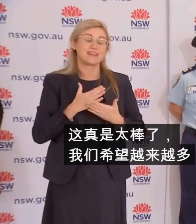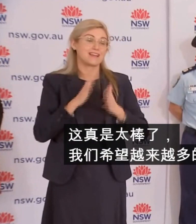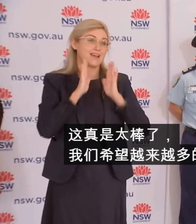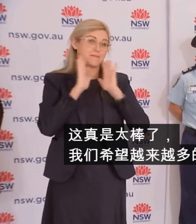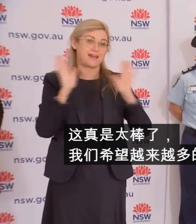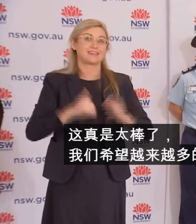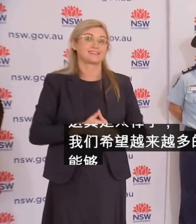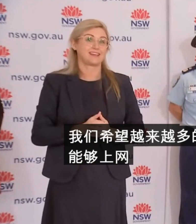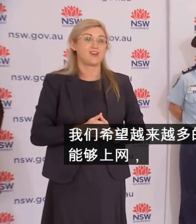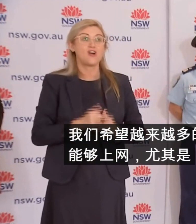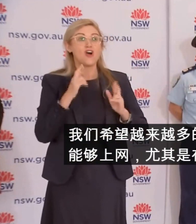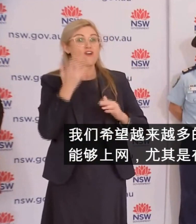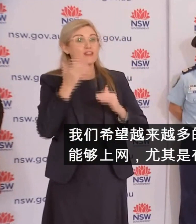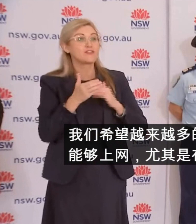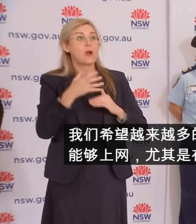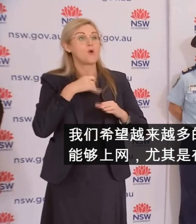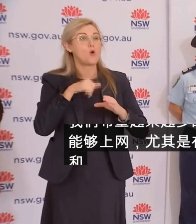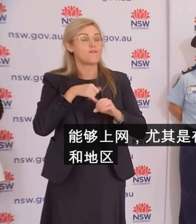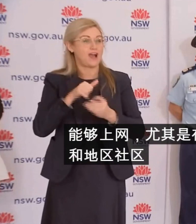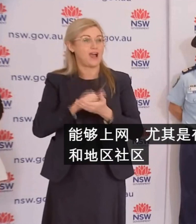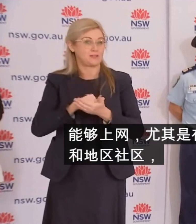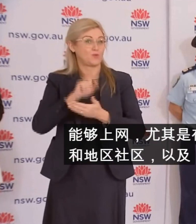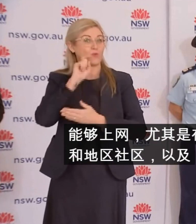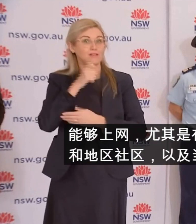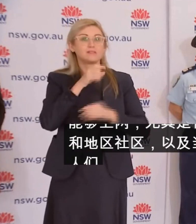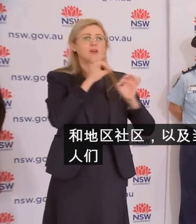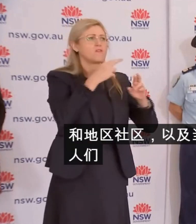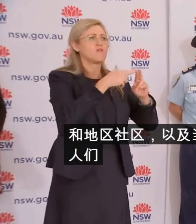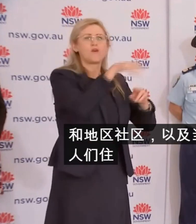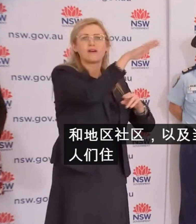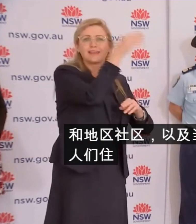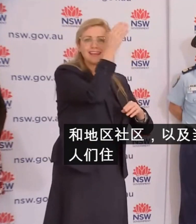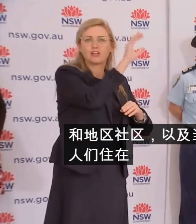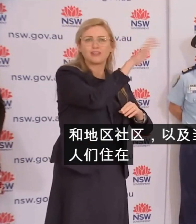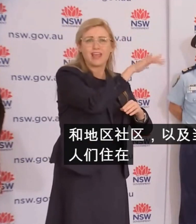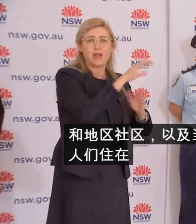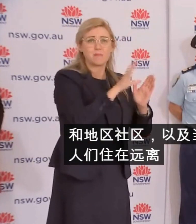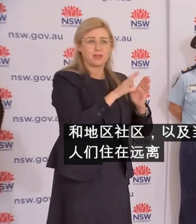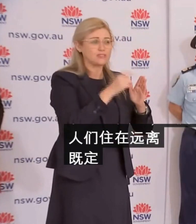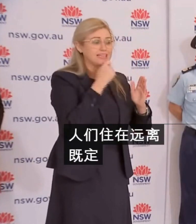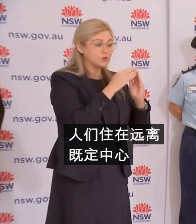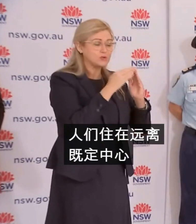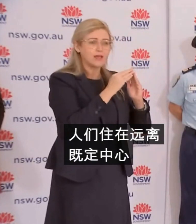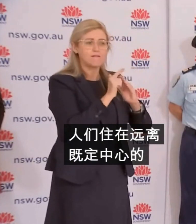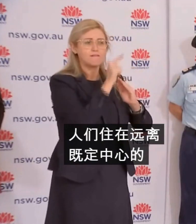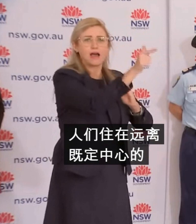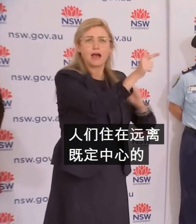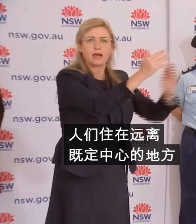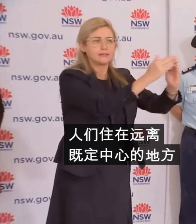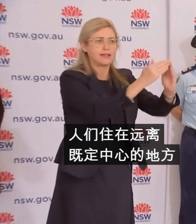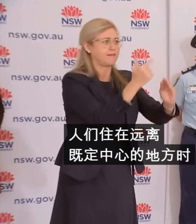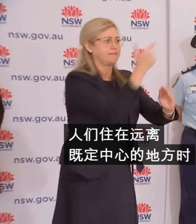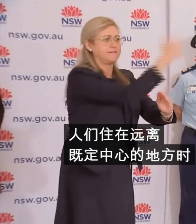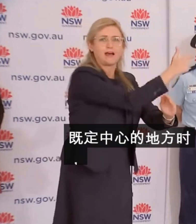we're hoping more and more pharmacists will come online, especially in our rural and regional communities as well. When people live a long distance away from an established hub, it's